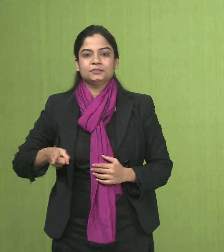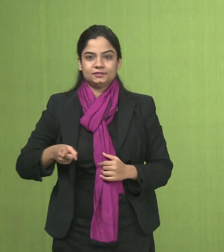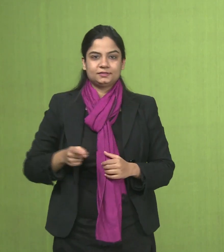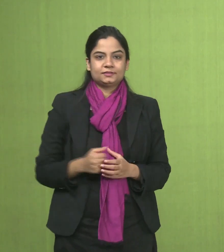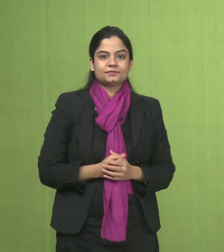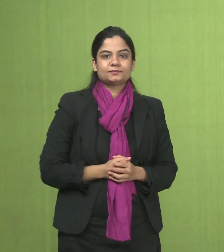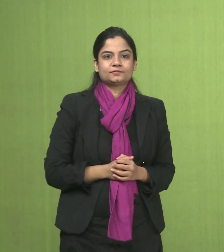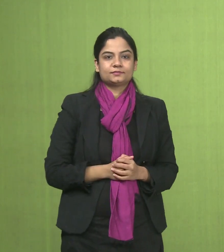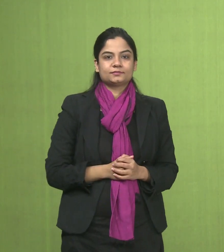expiry date.